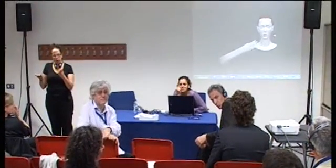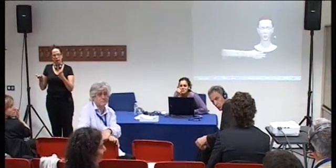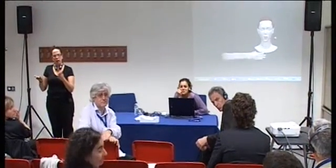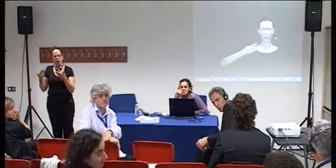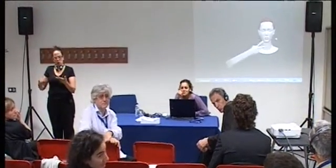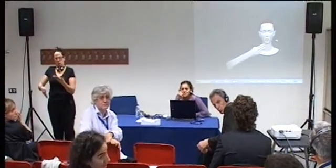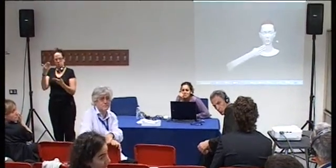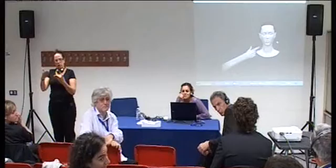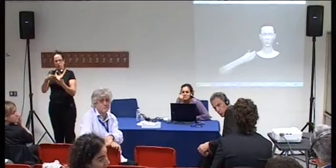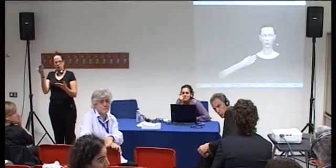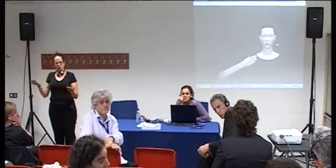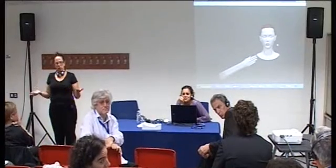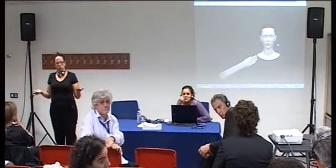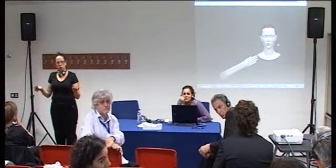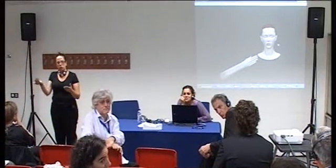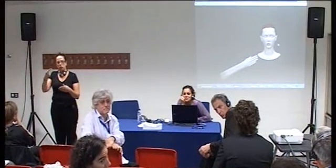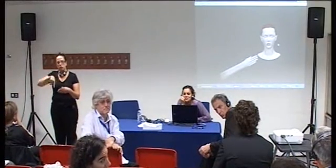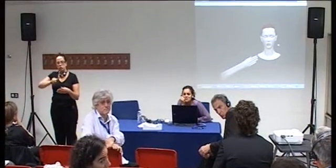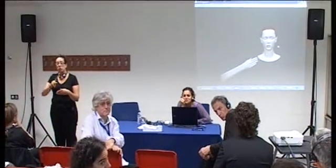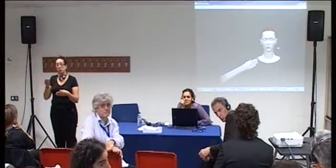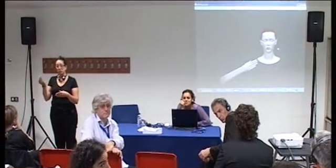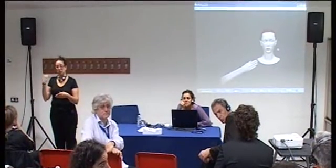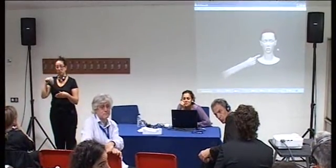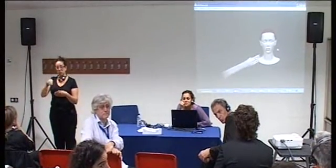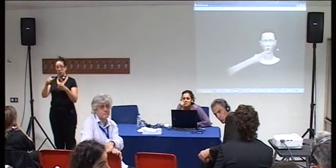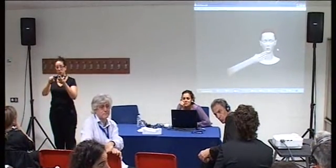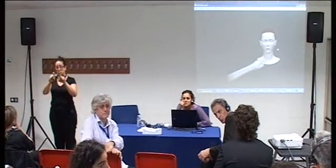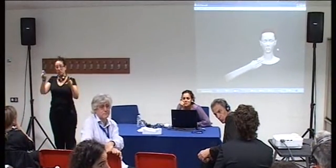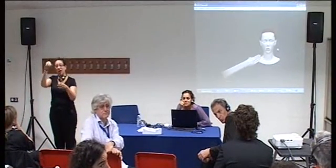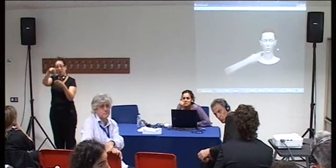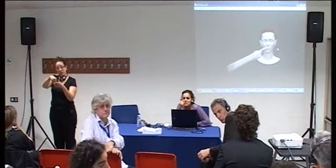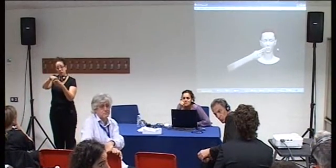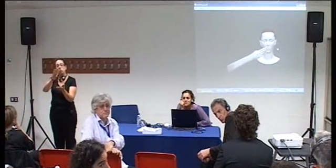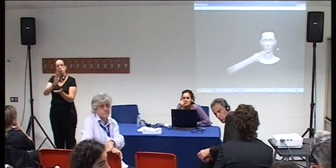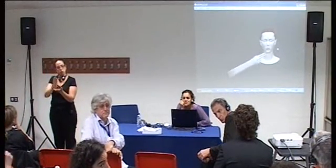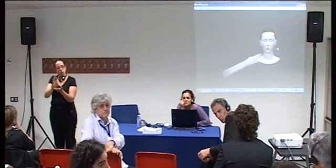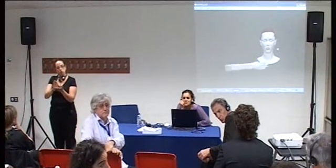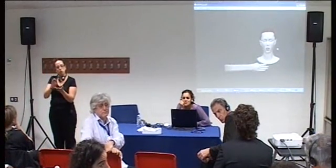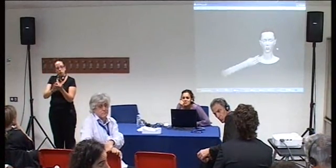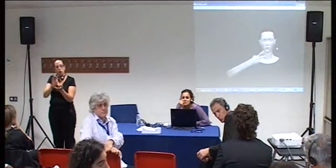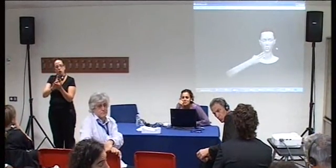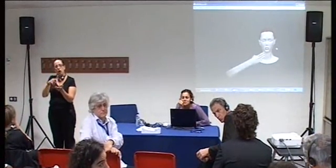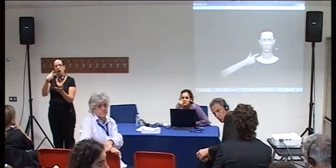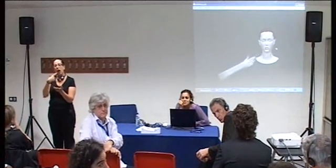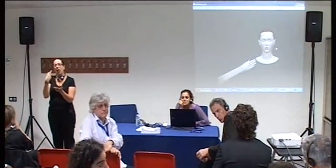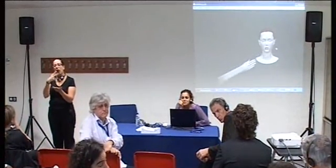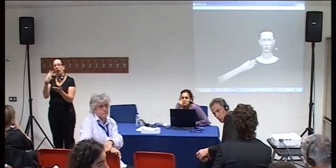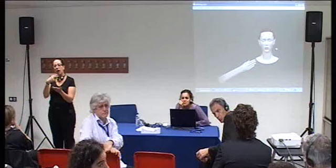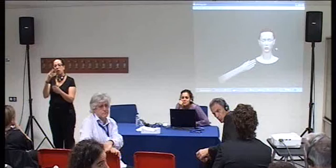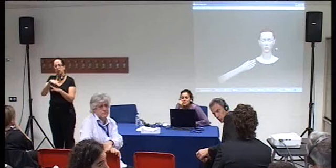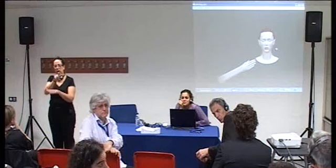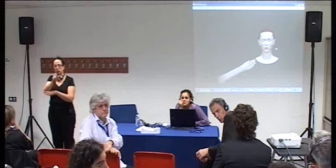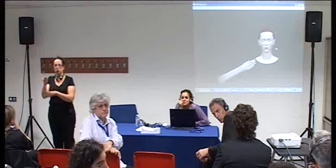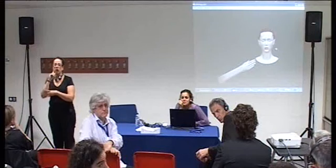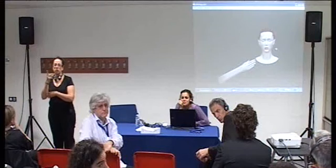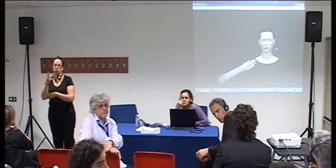Okay, because we, in our foundation, we've been running lip reading courses with